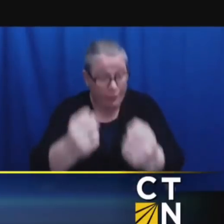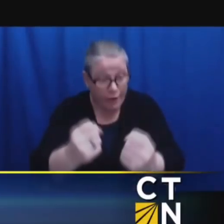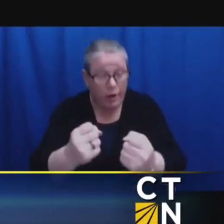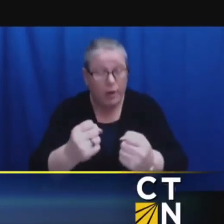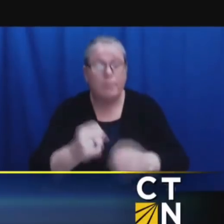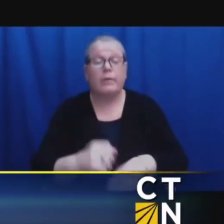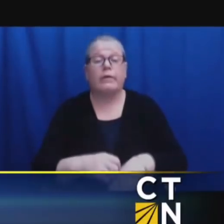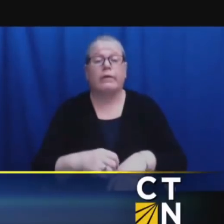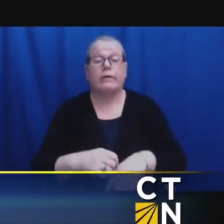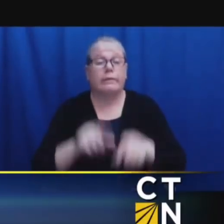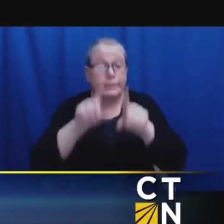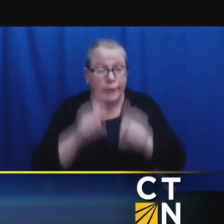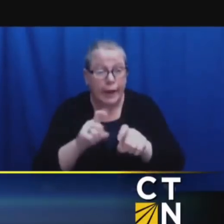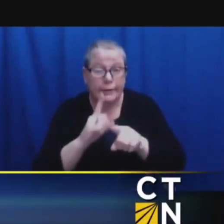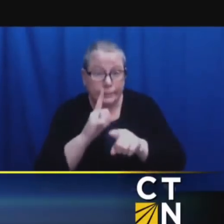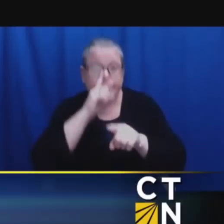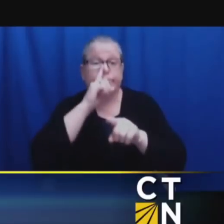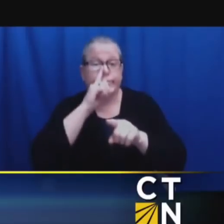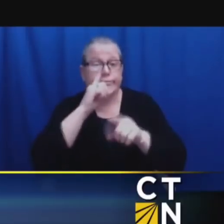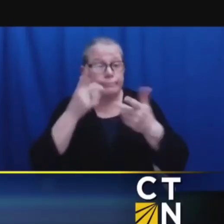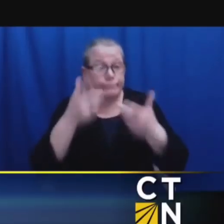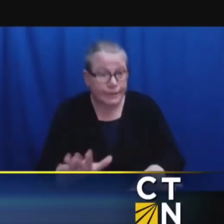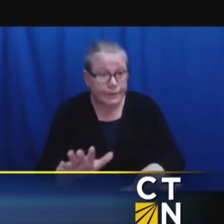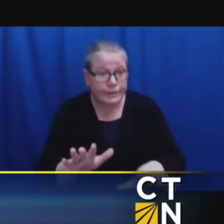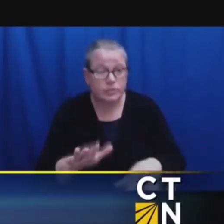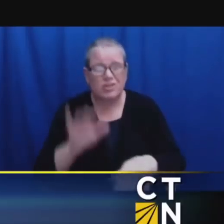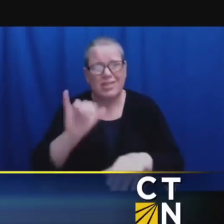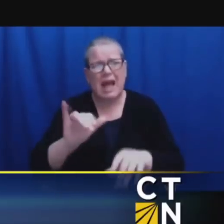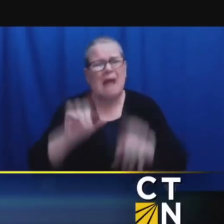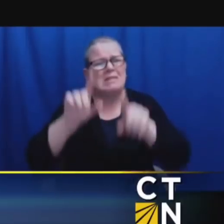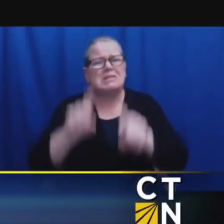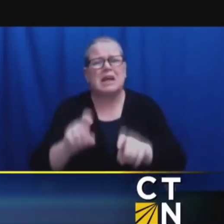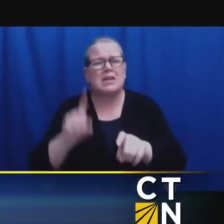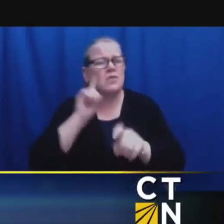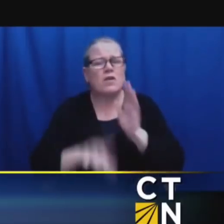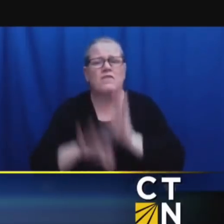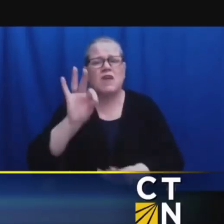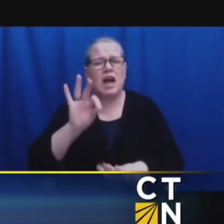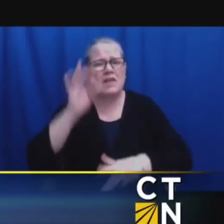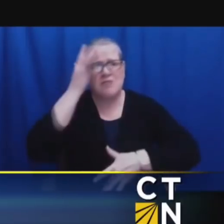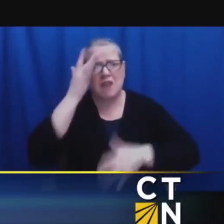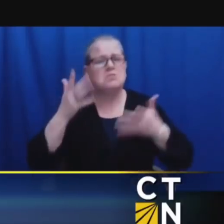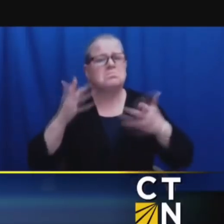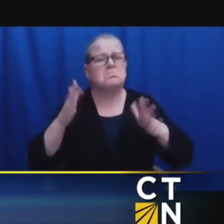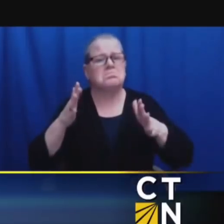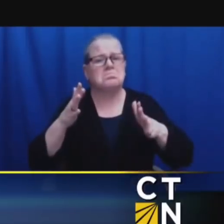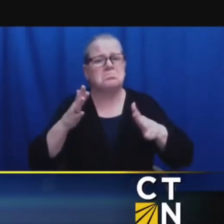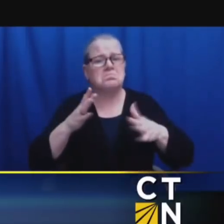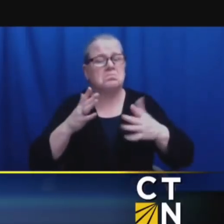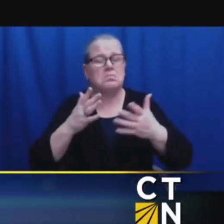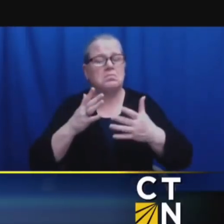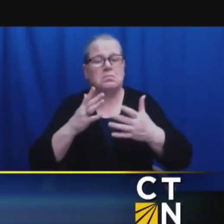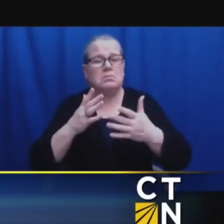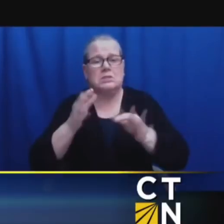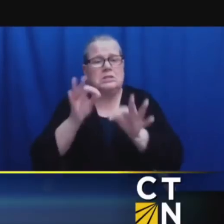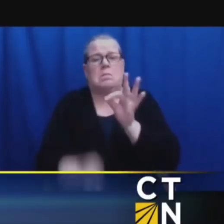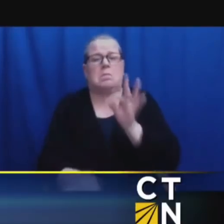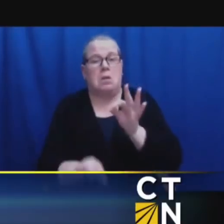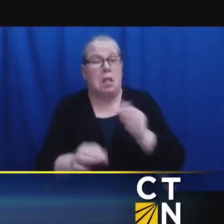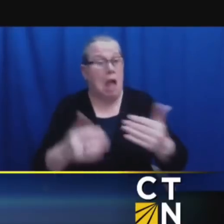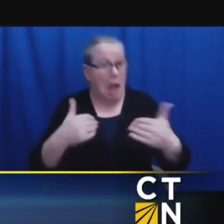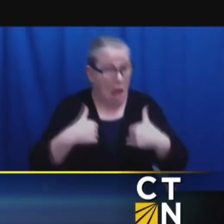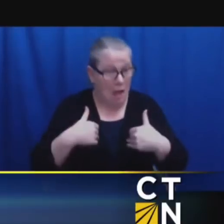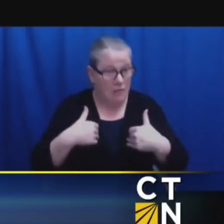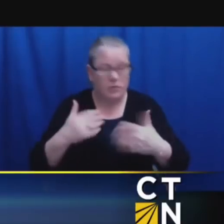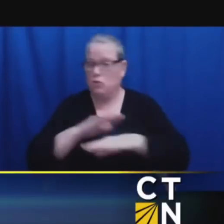The majority of the time, that test is just to detect the virus, positive or negative. The test